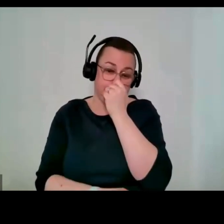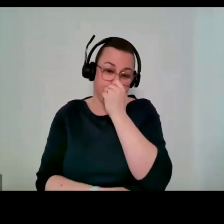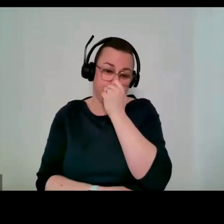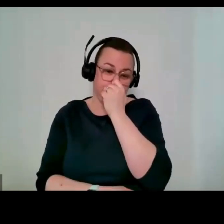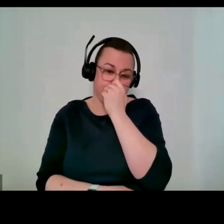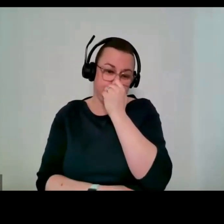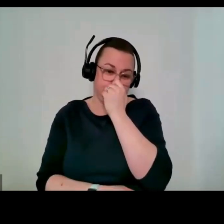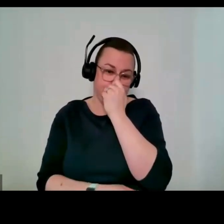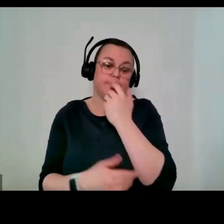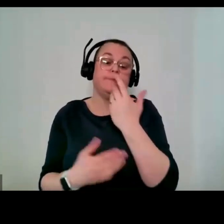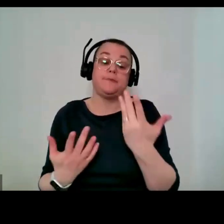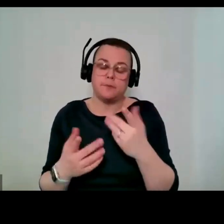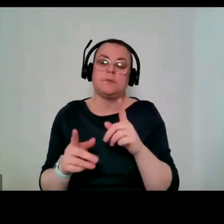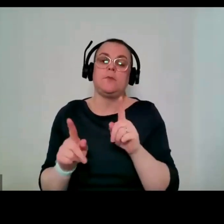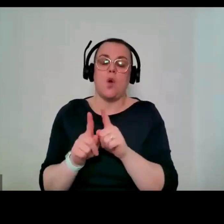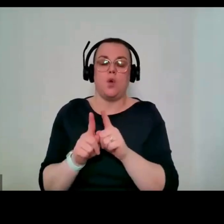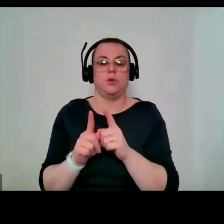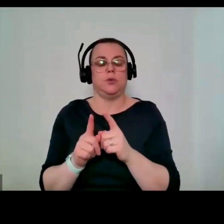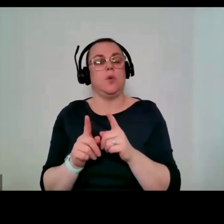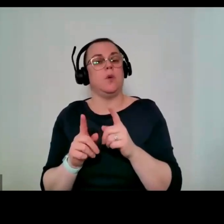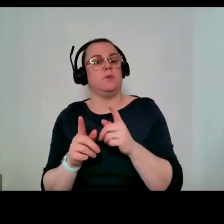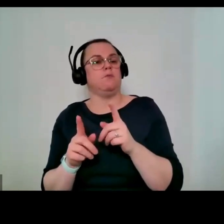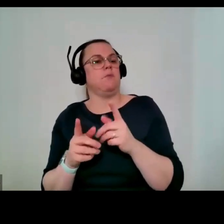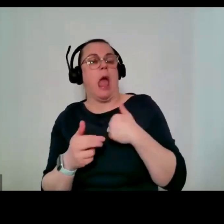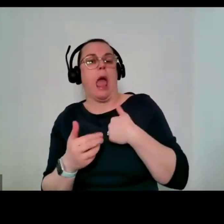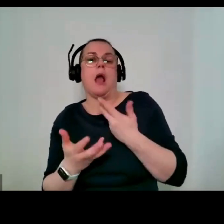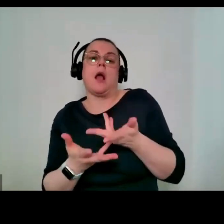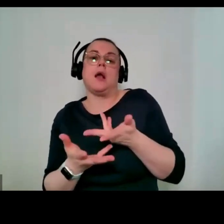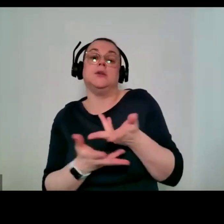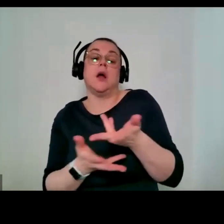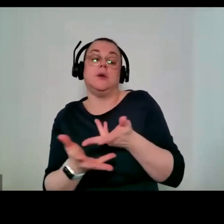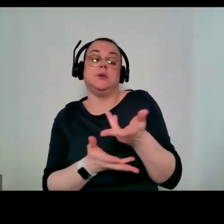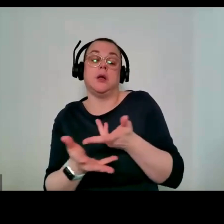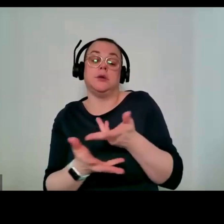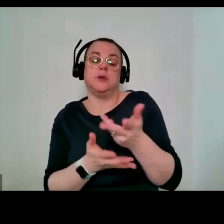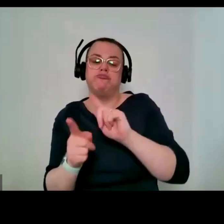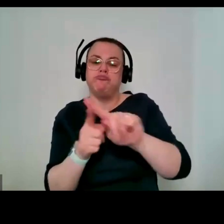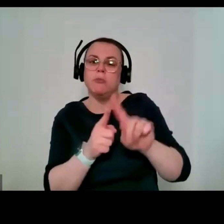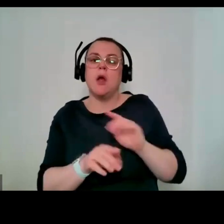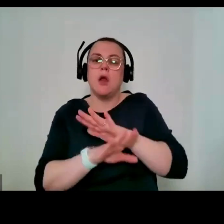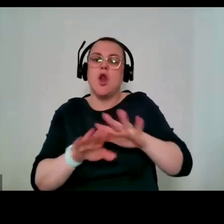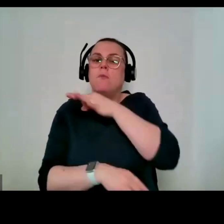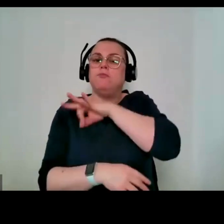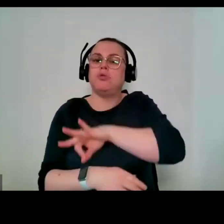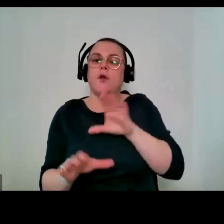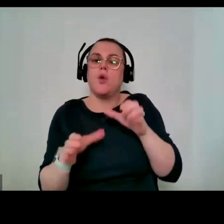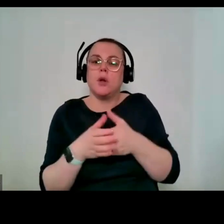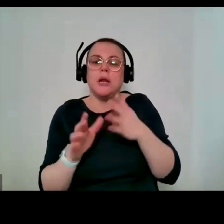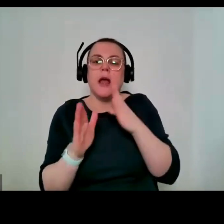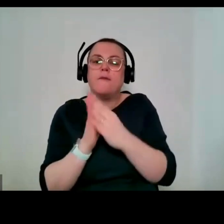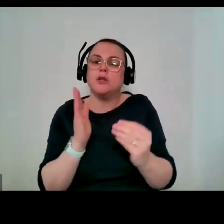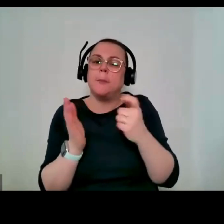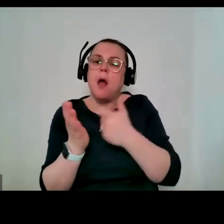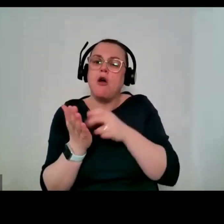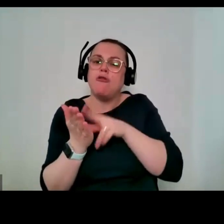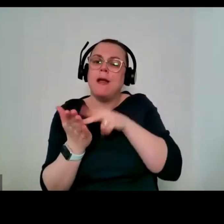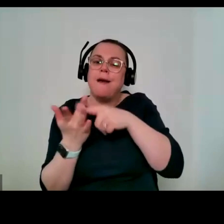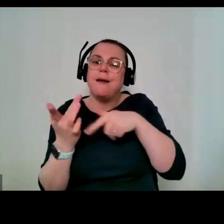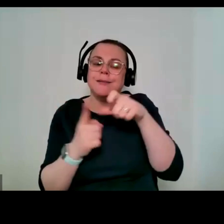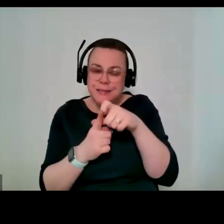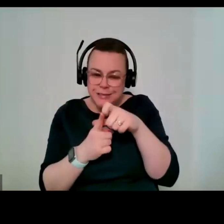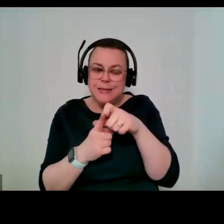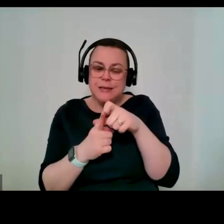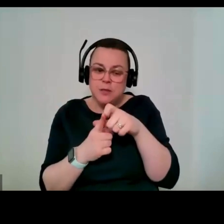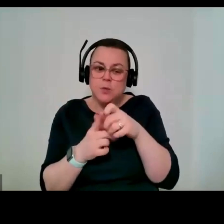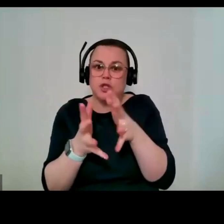then finally, I act as a consultant to various not-for-profit organisations like RNID, which is